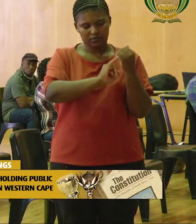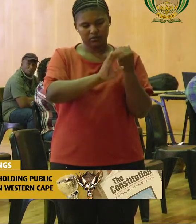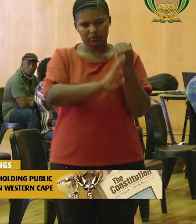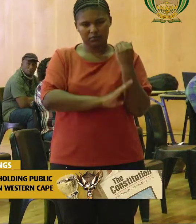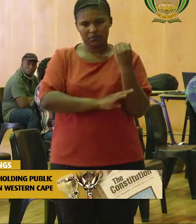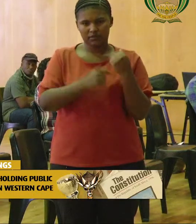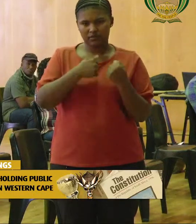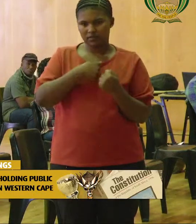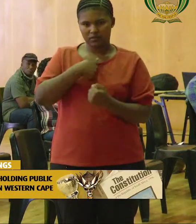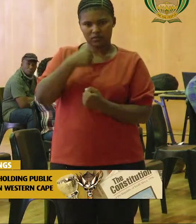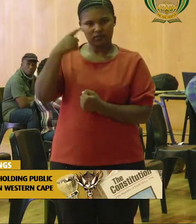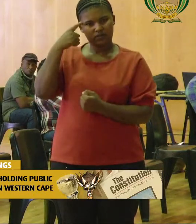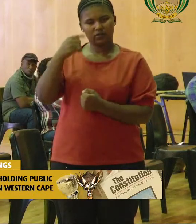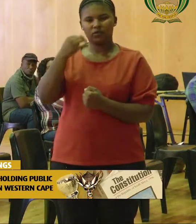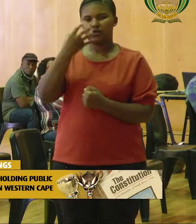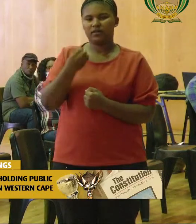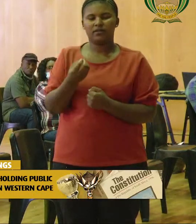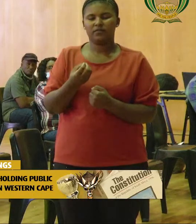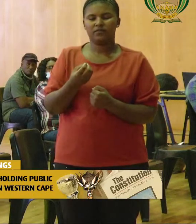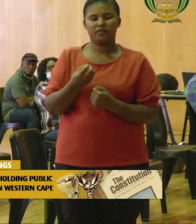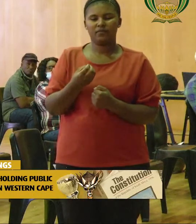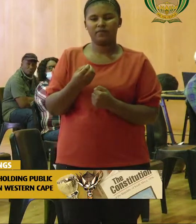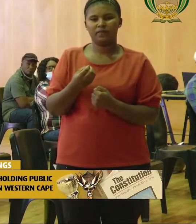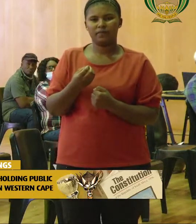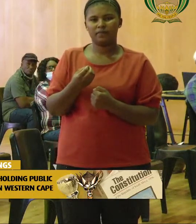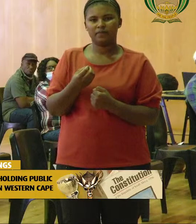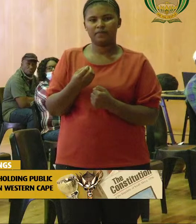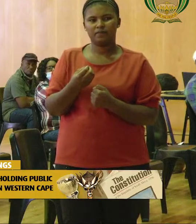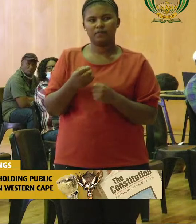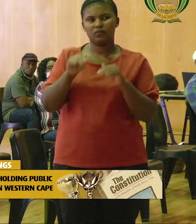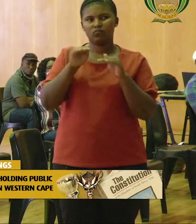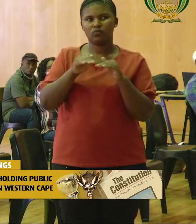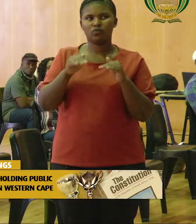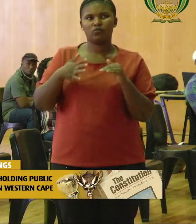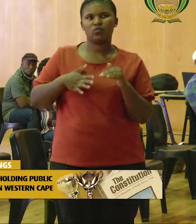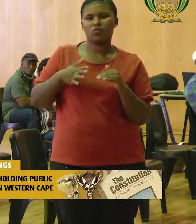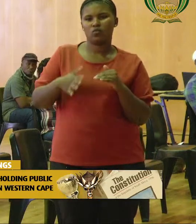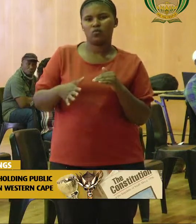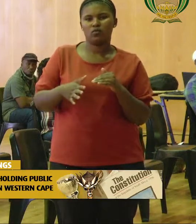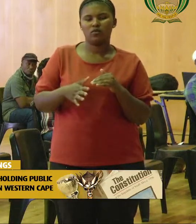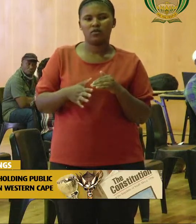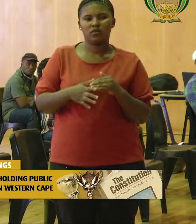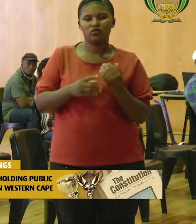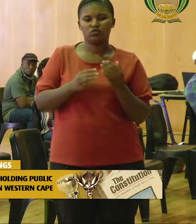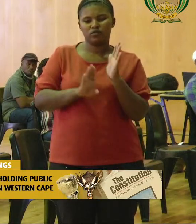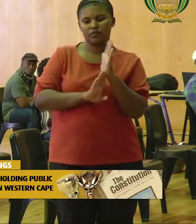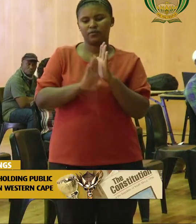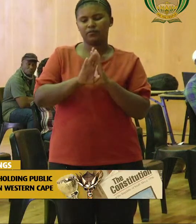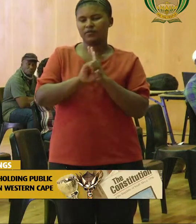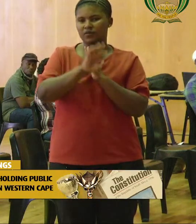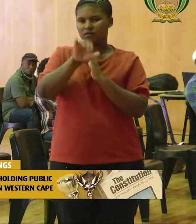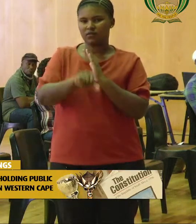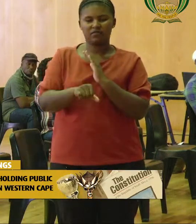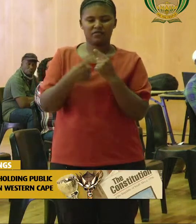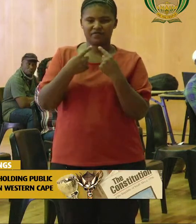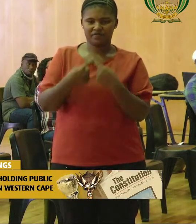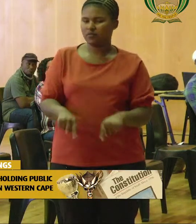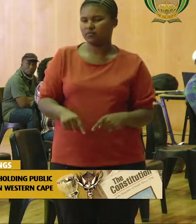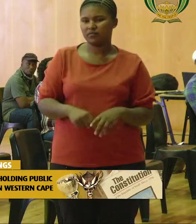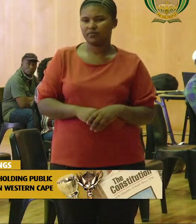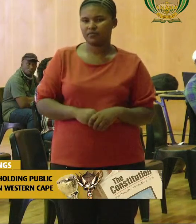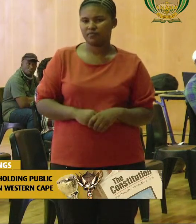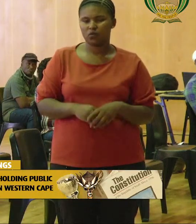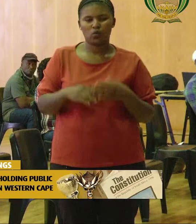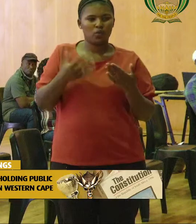I don't think it has anything to do with people wanting to improve South Africans or